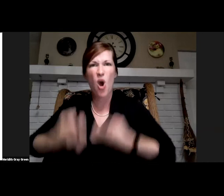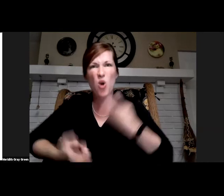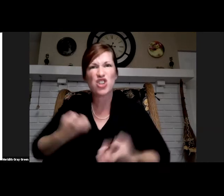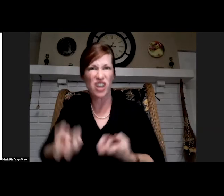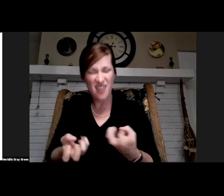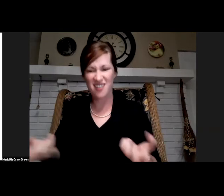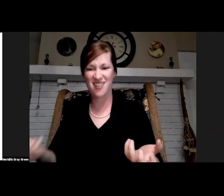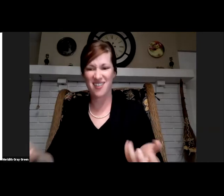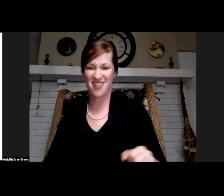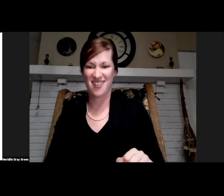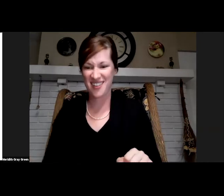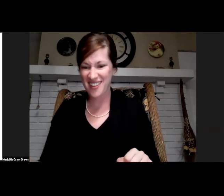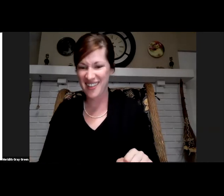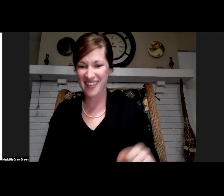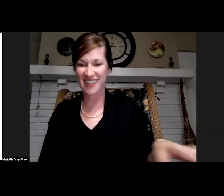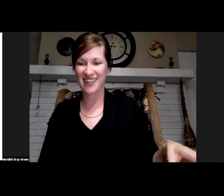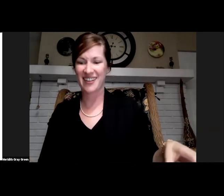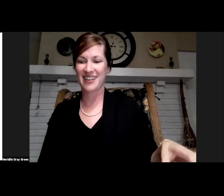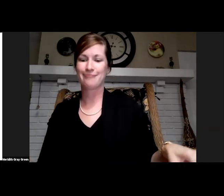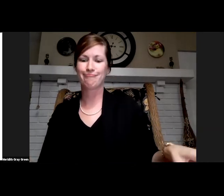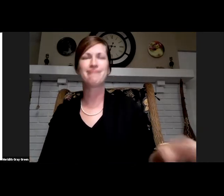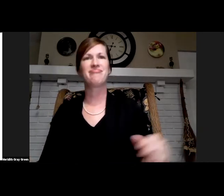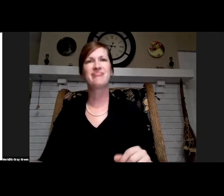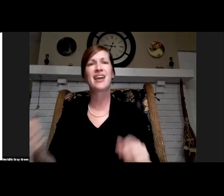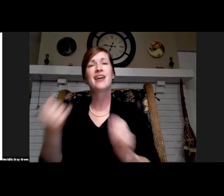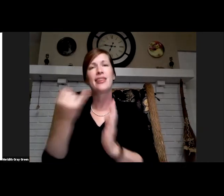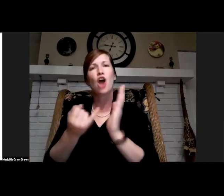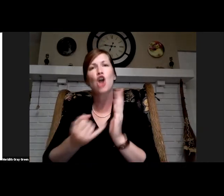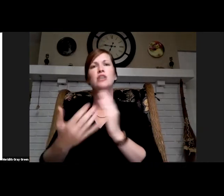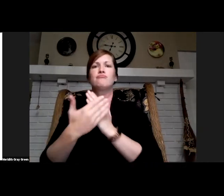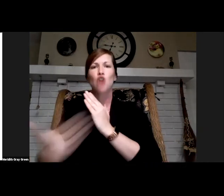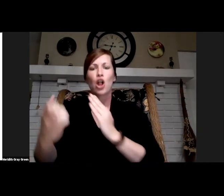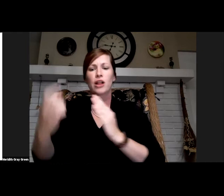It gives the piece texture and emotion.